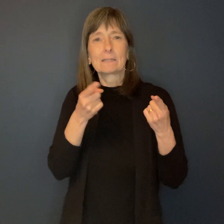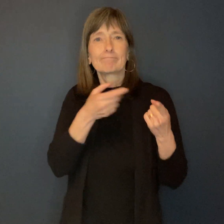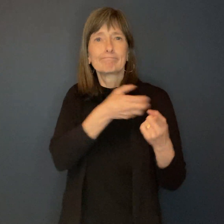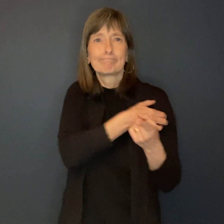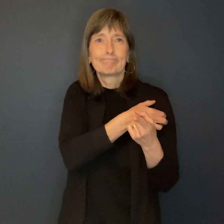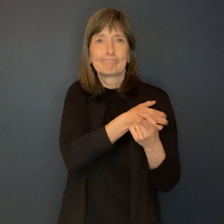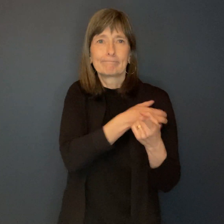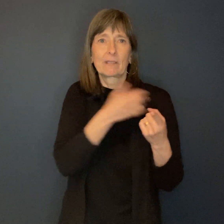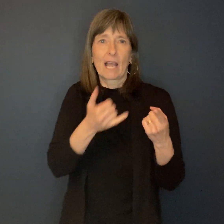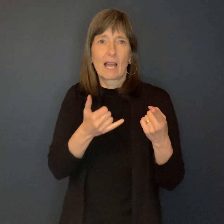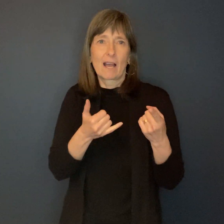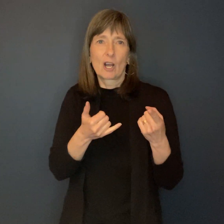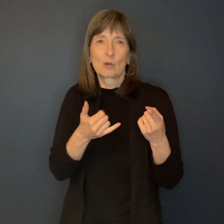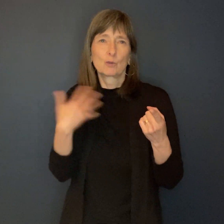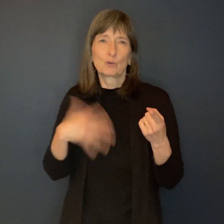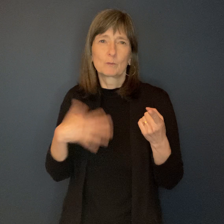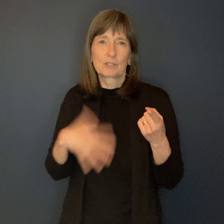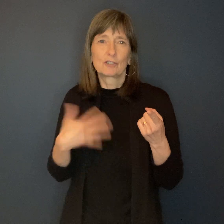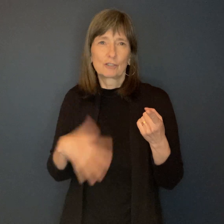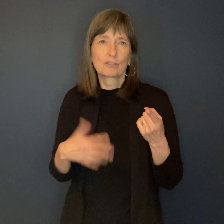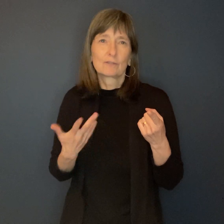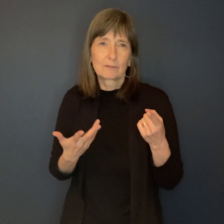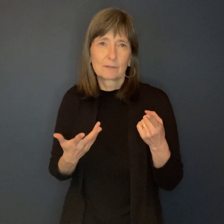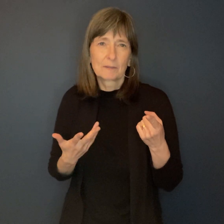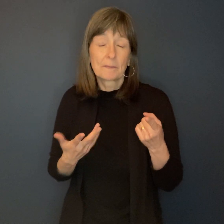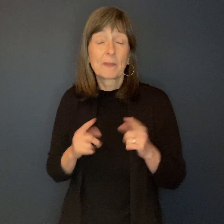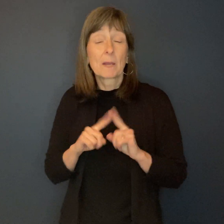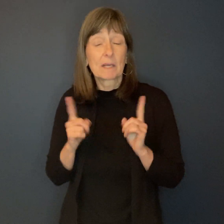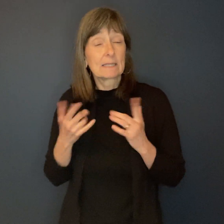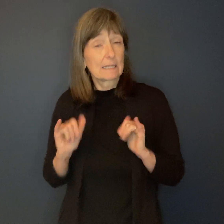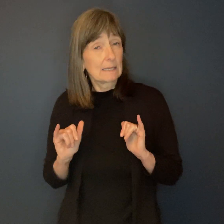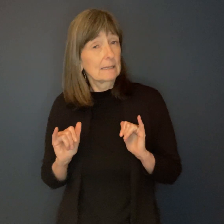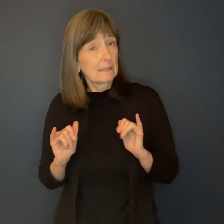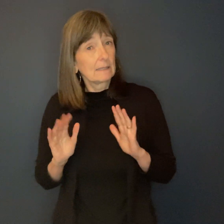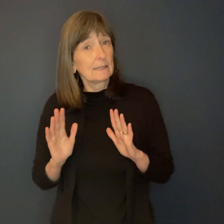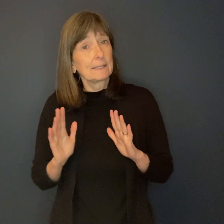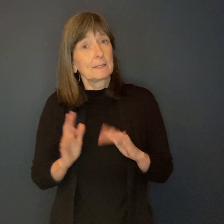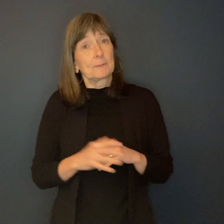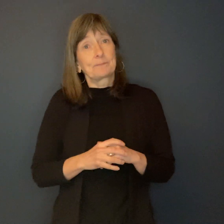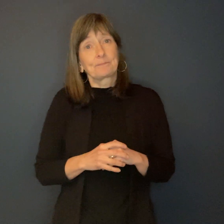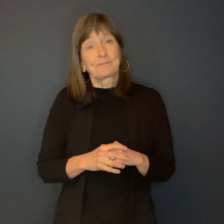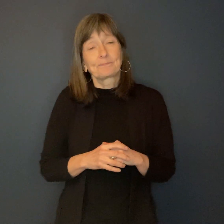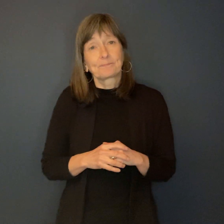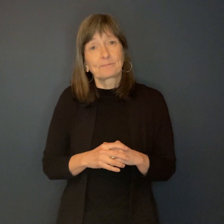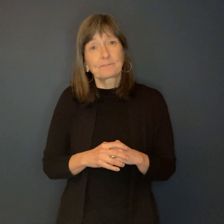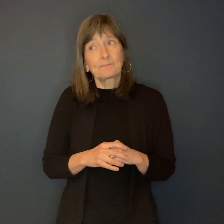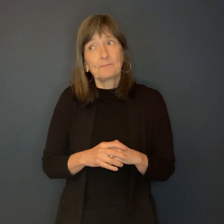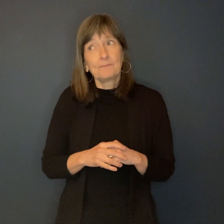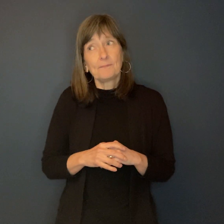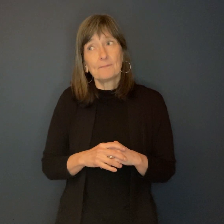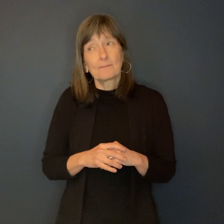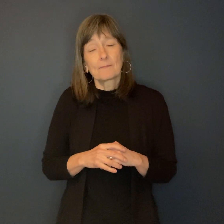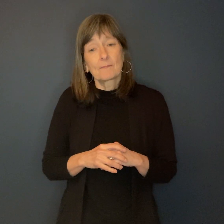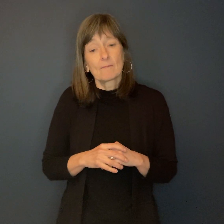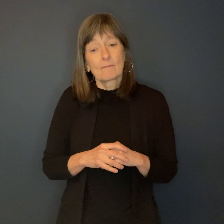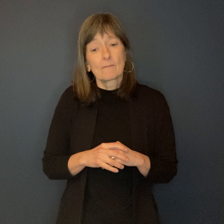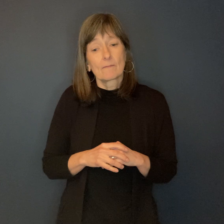lives. But still, for all, I think the fact that it